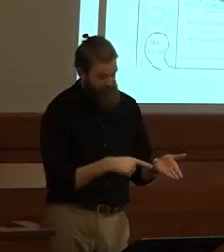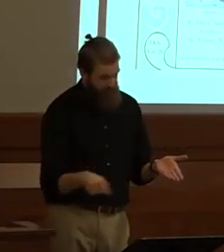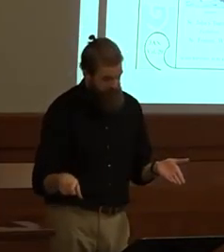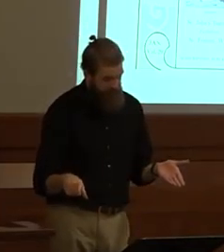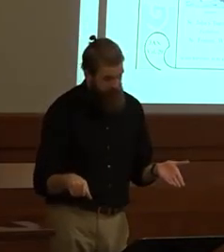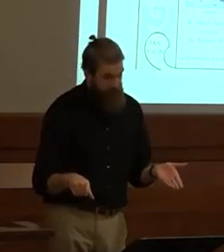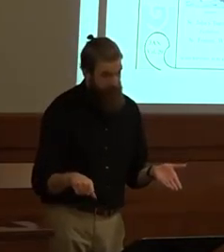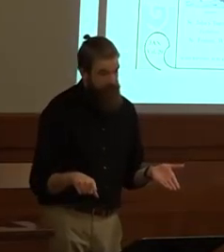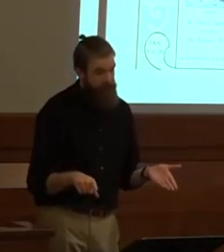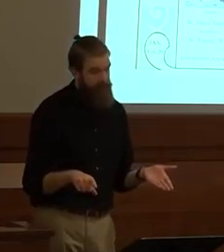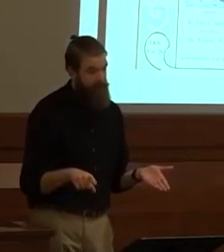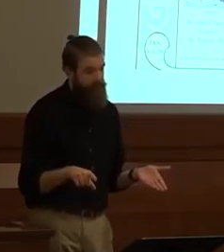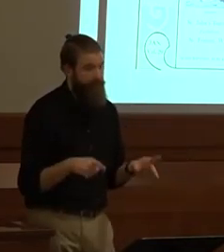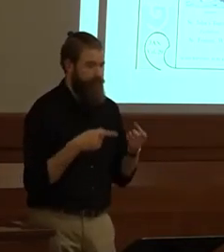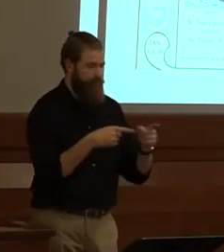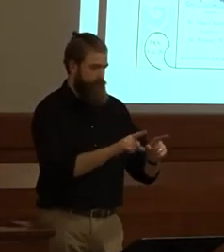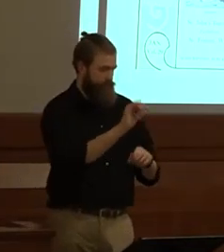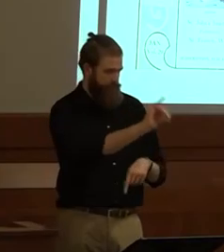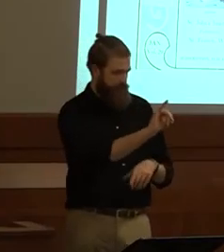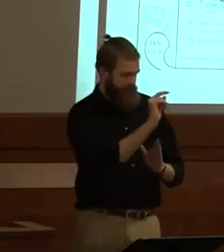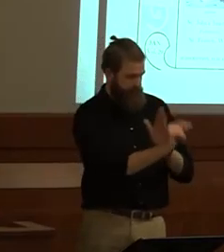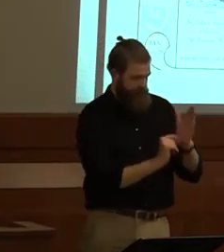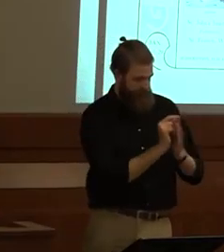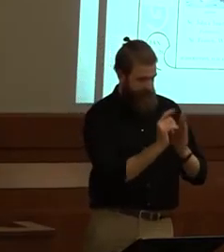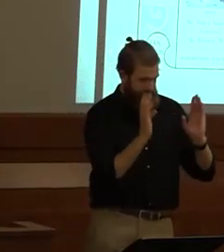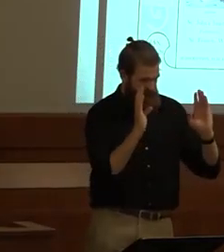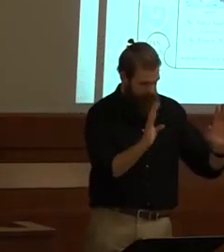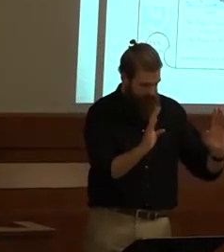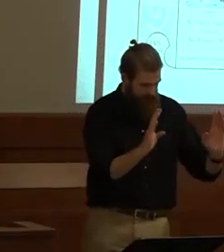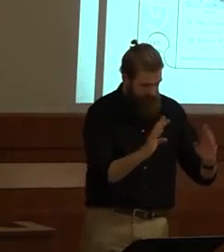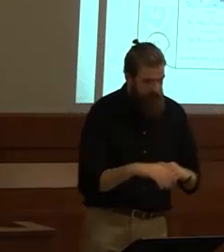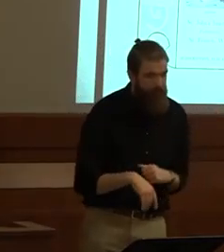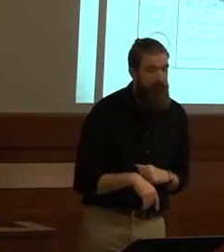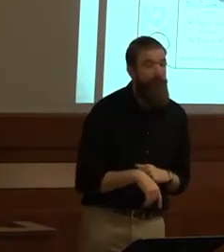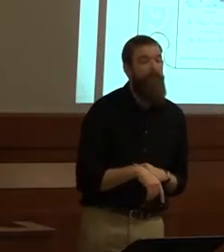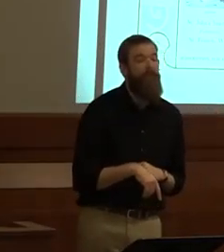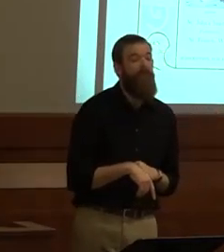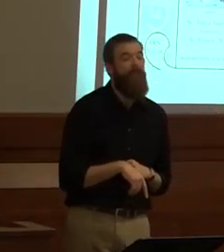time, if they thought that God